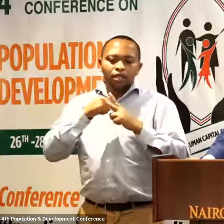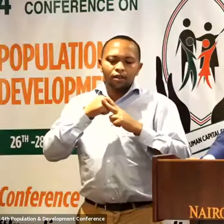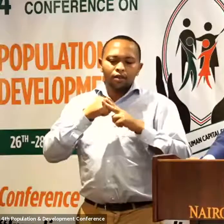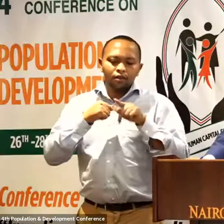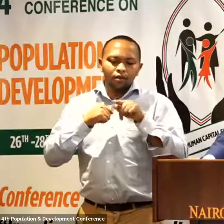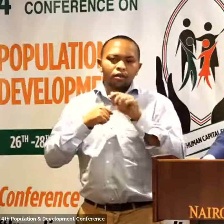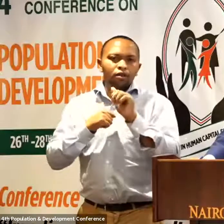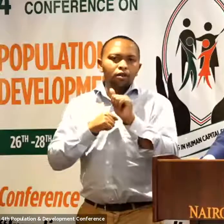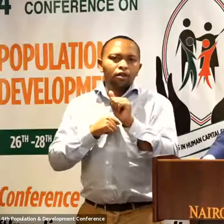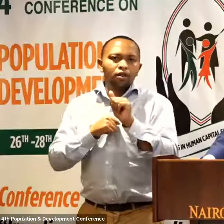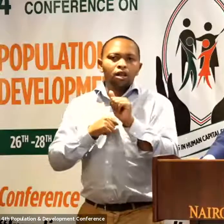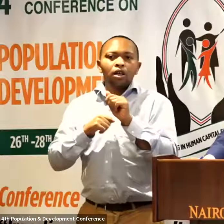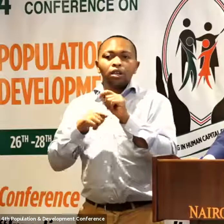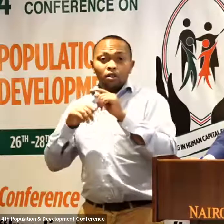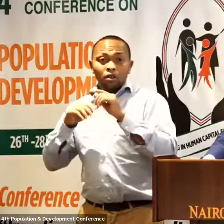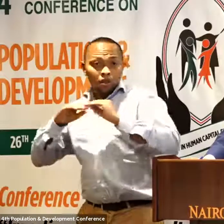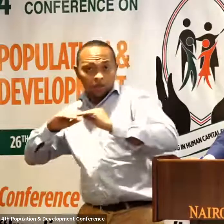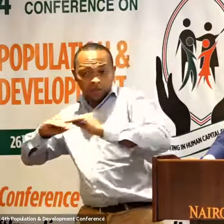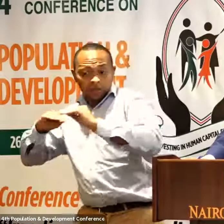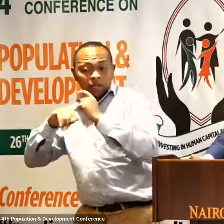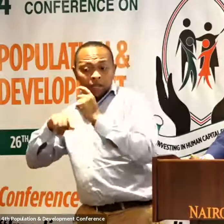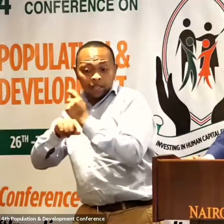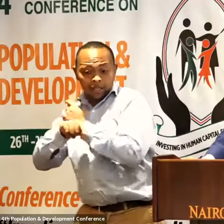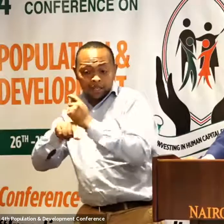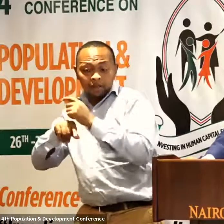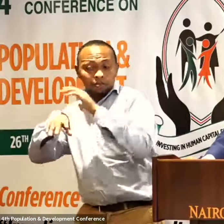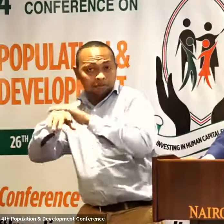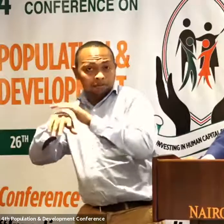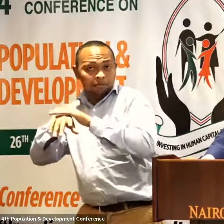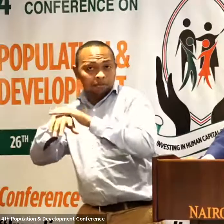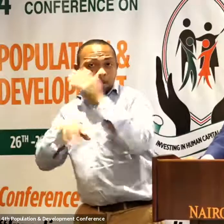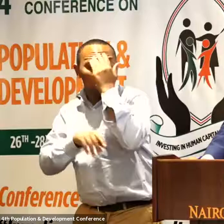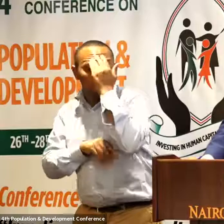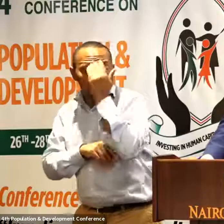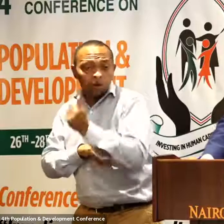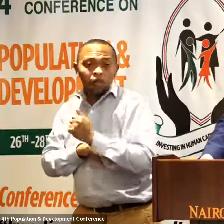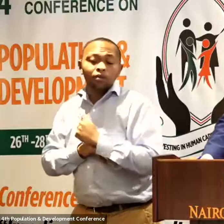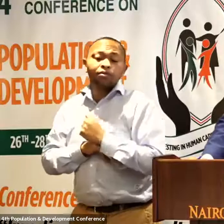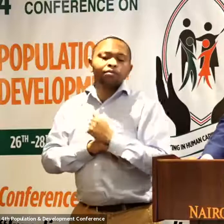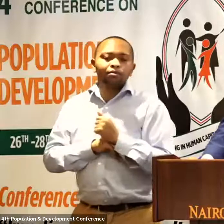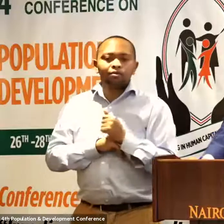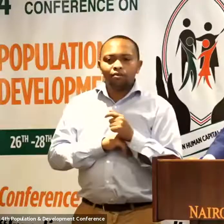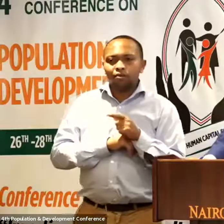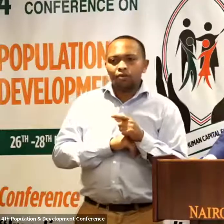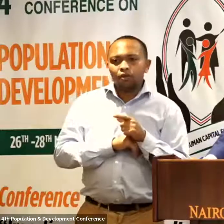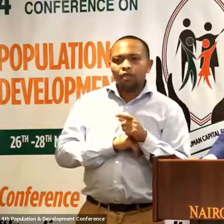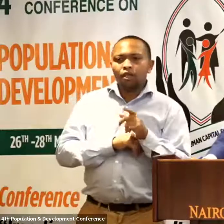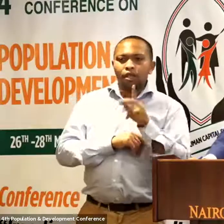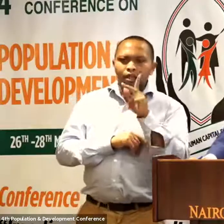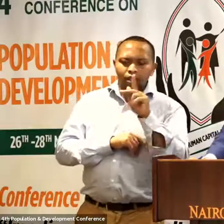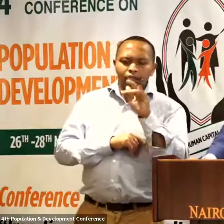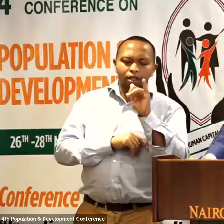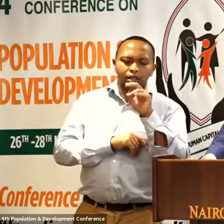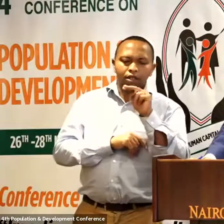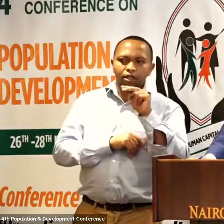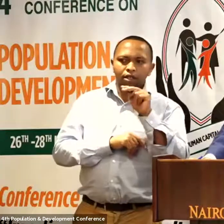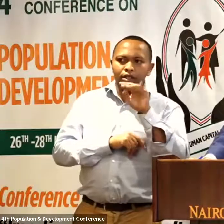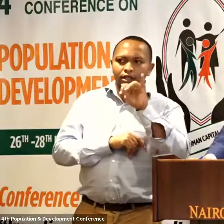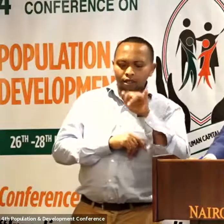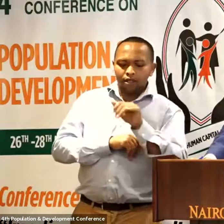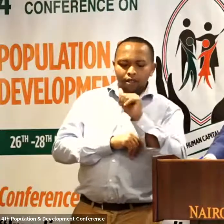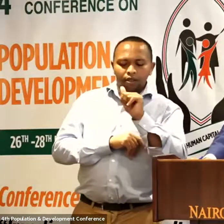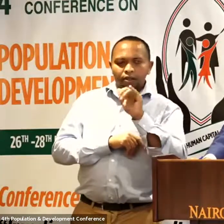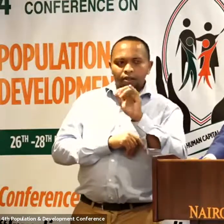role of education and training, harnessing the demographic dividend. And we're going to have the chair is going to be Rev. Canon Chris Kinyandui, who is the chair